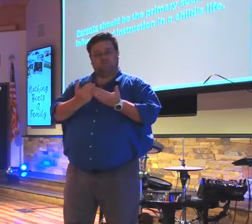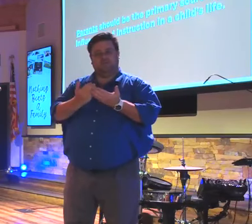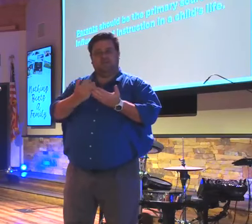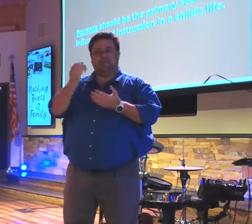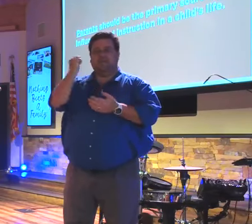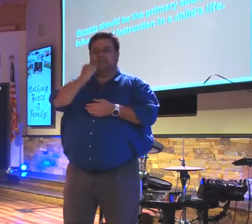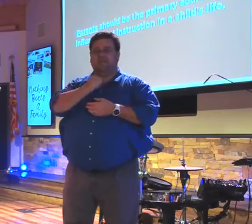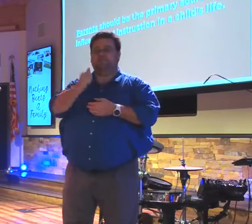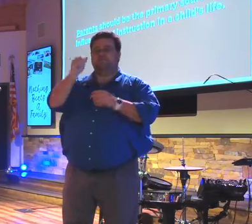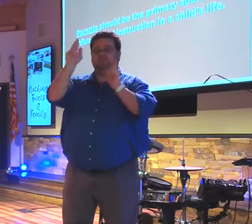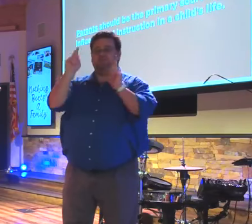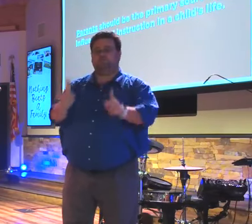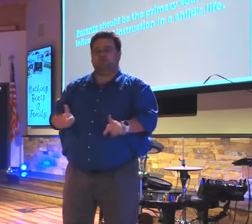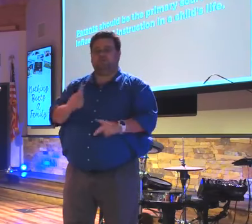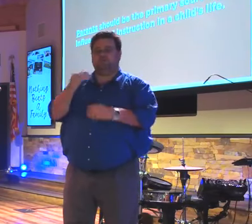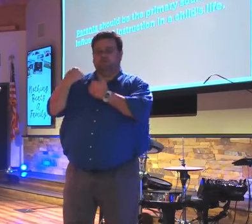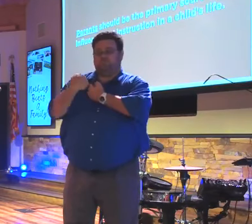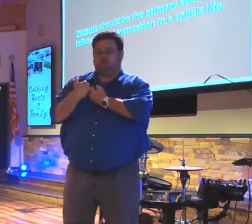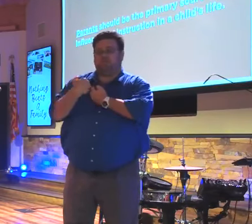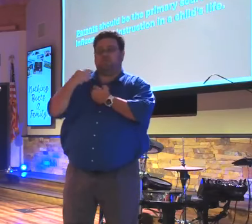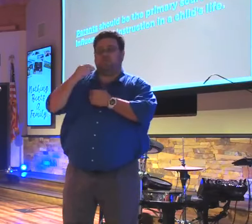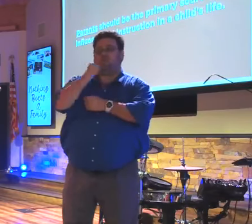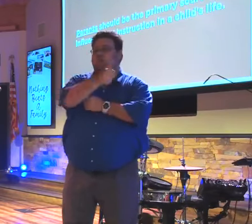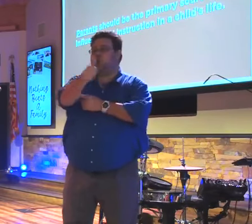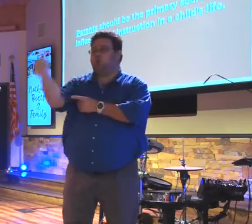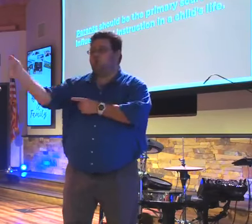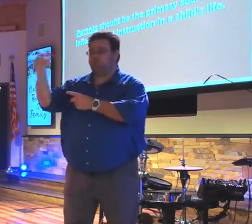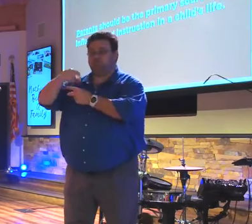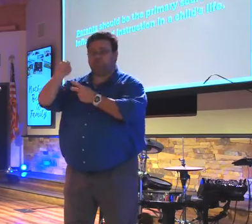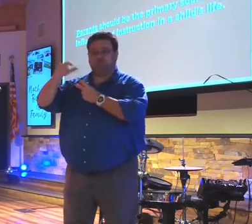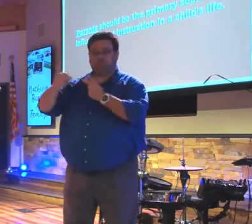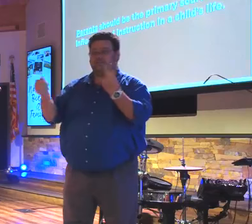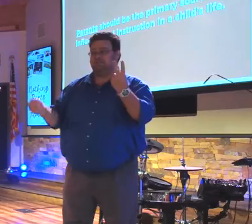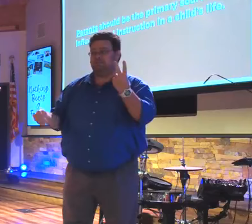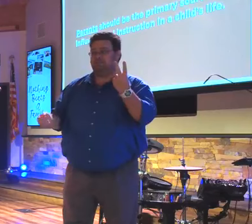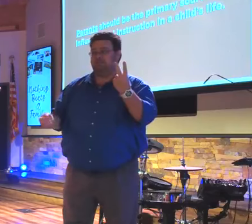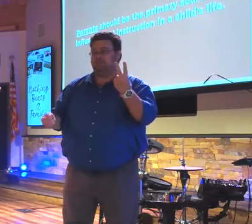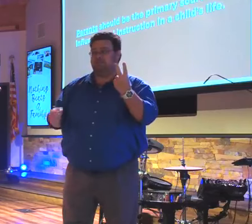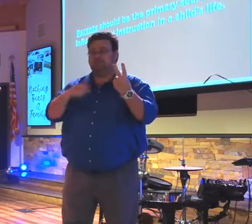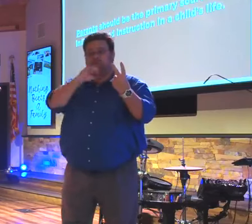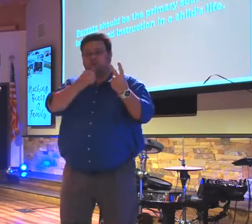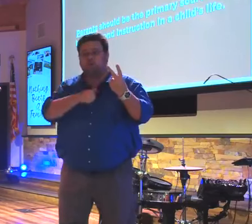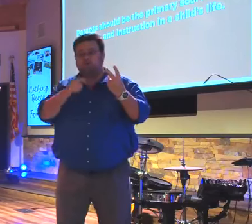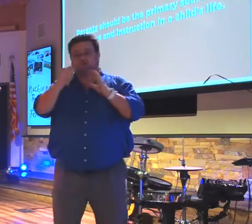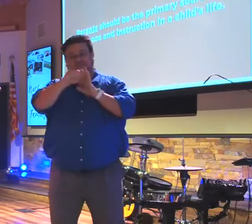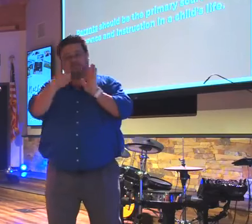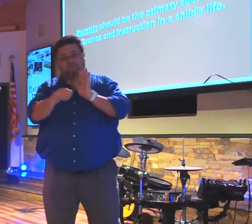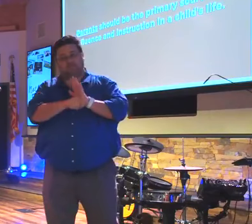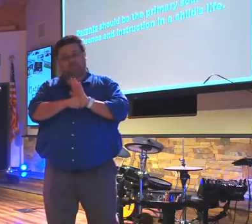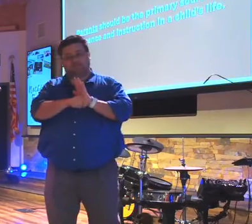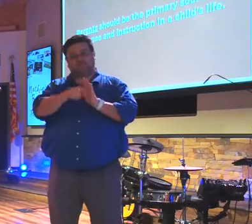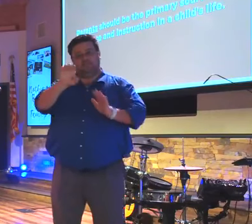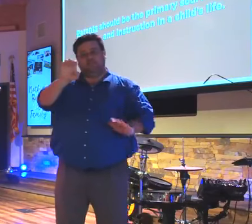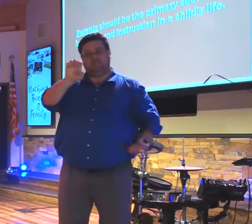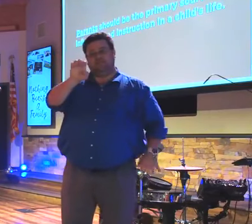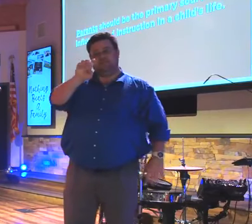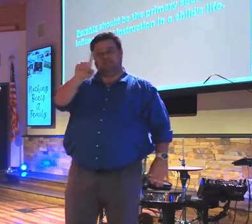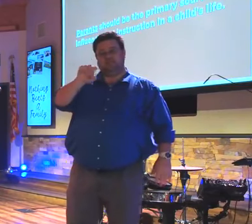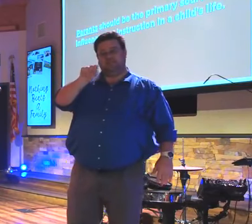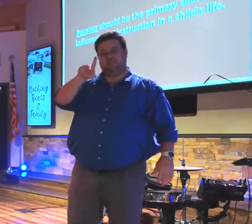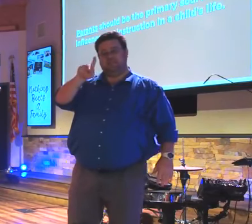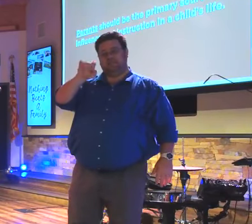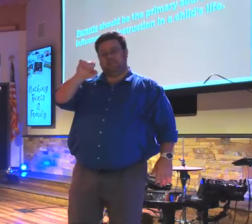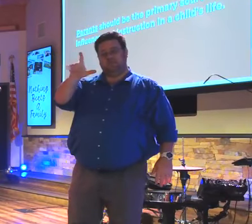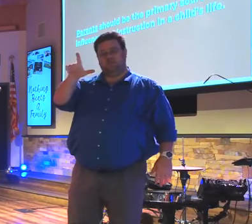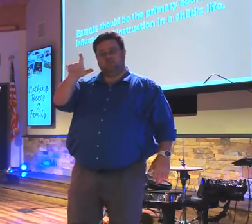every person is responsible for their own choices. It's in the Old Testament and the New Testament. Ezekiel 18:20, it says,